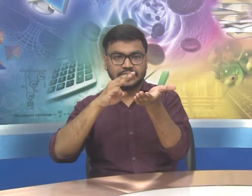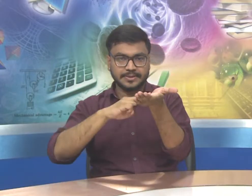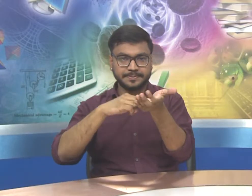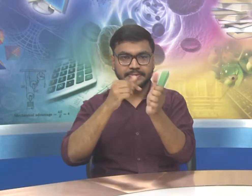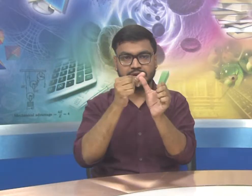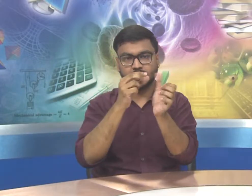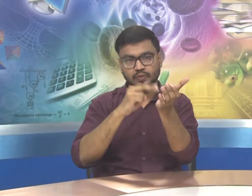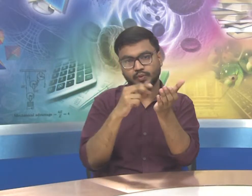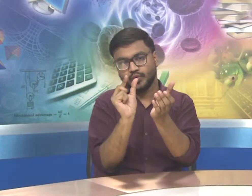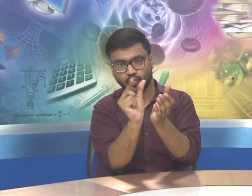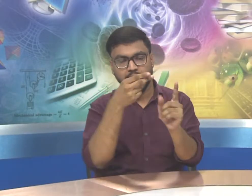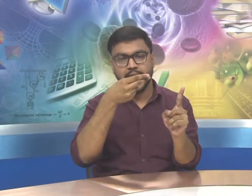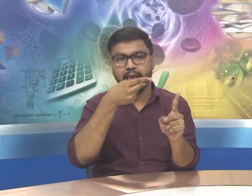Parmanu.